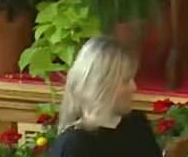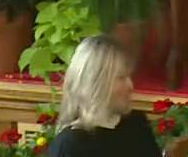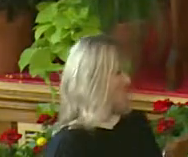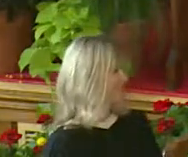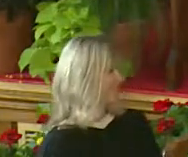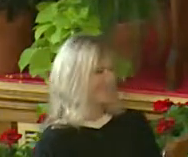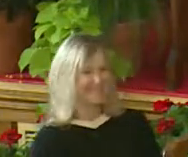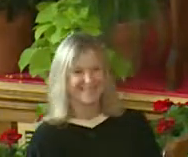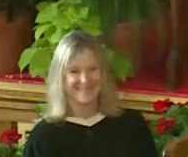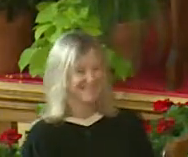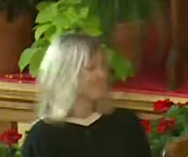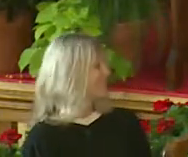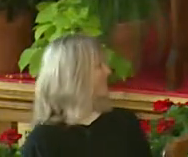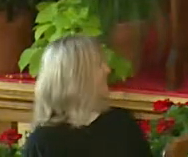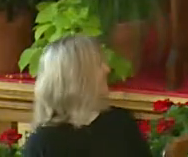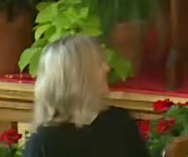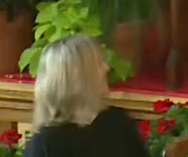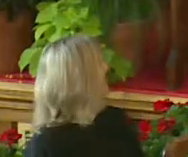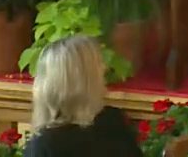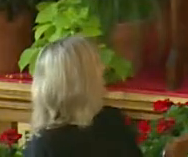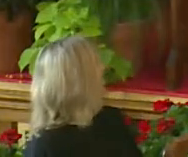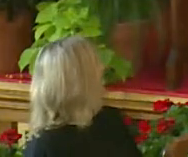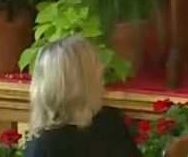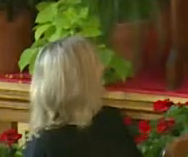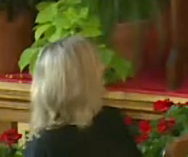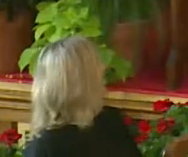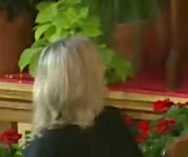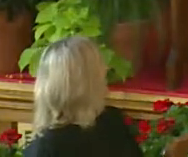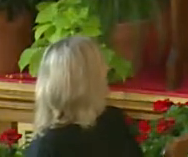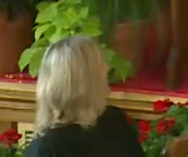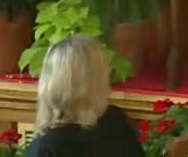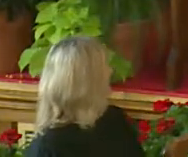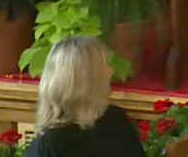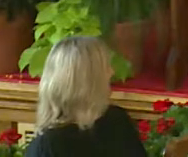Tyler Jacob Bridges, with distinction.